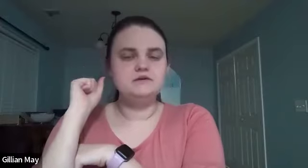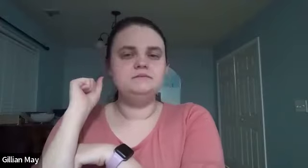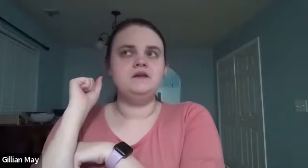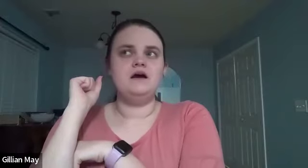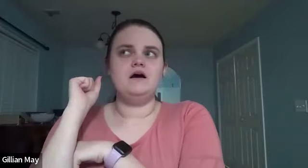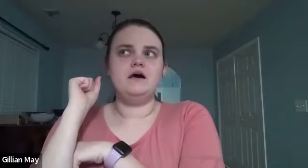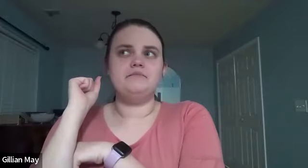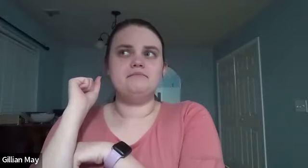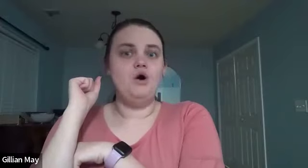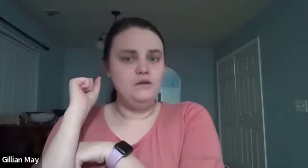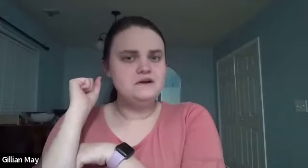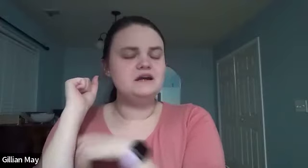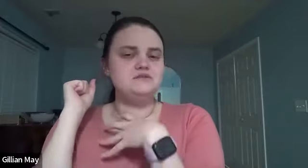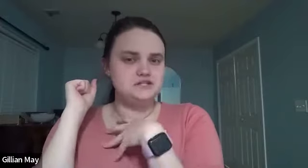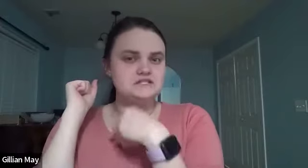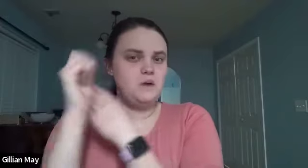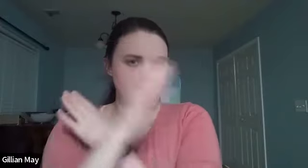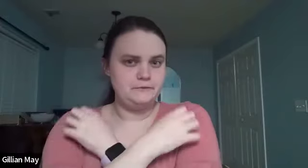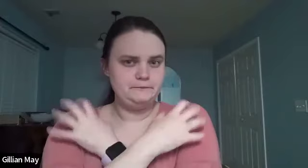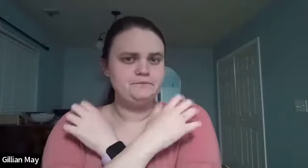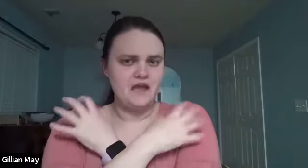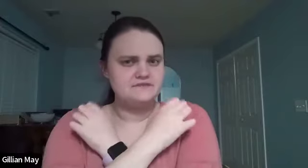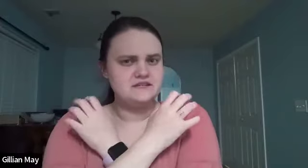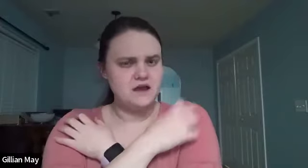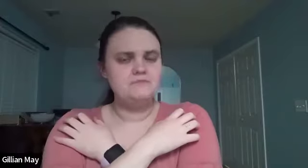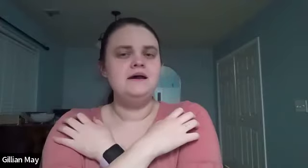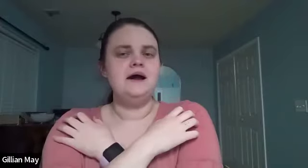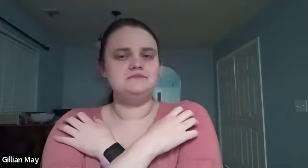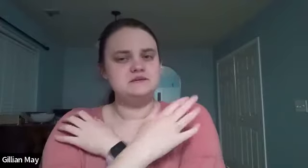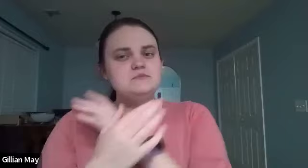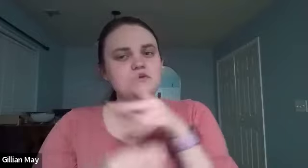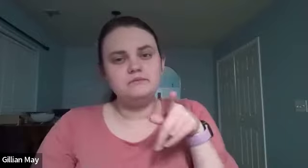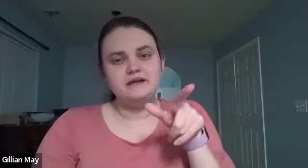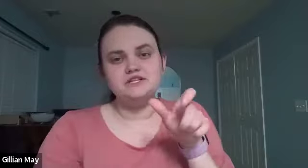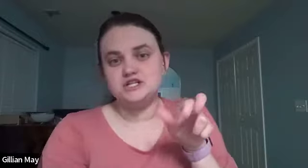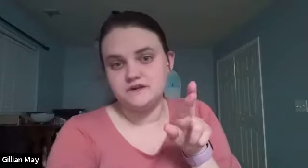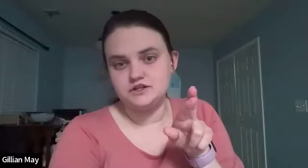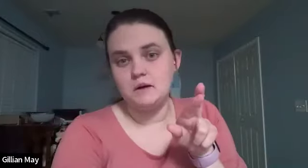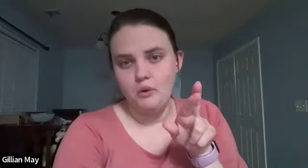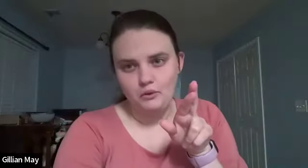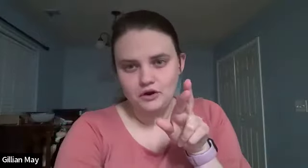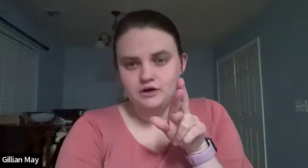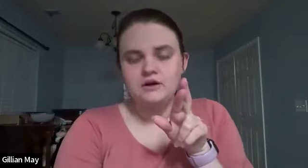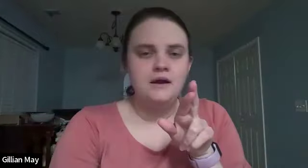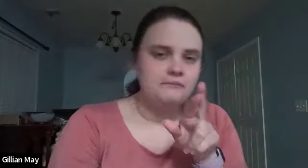spell. Polar bear, I do actually see white bear. I have seen that. Some people will maybe just finger spell polar,